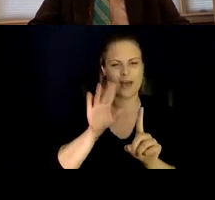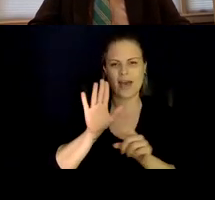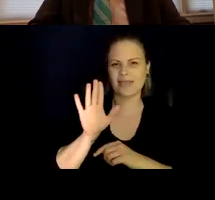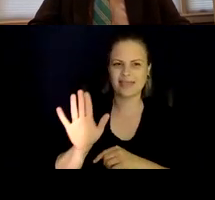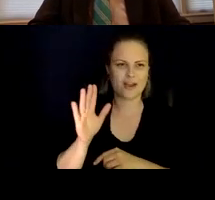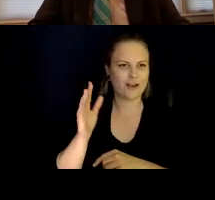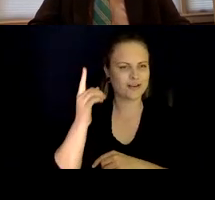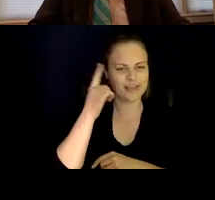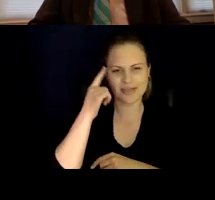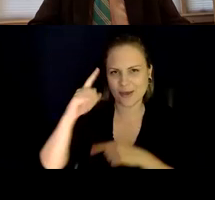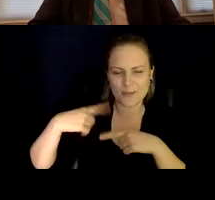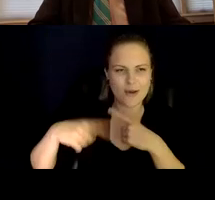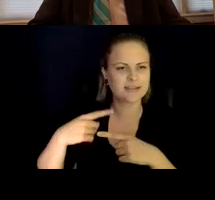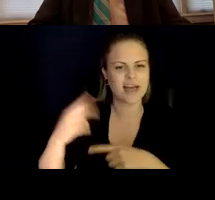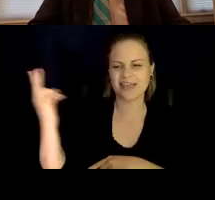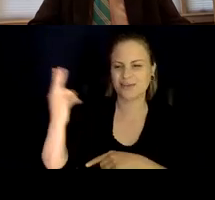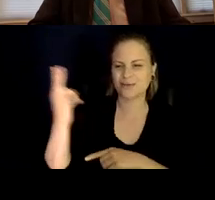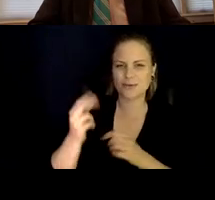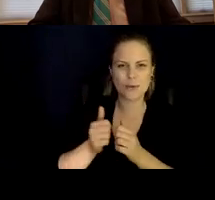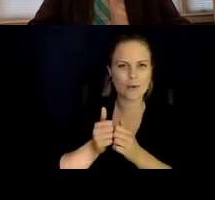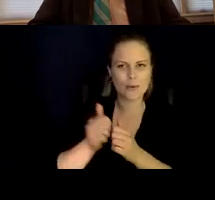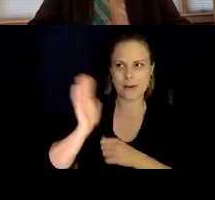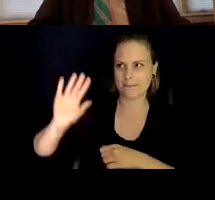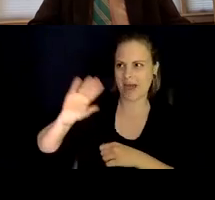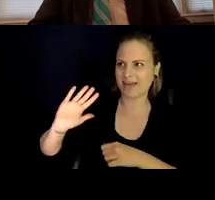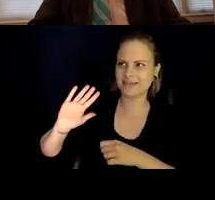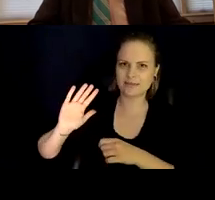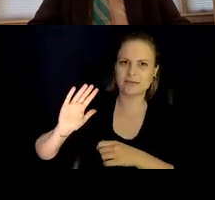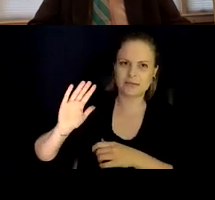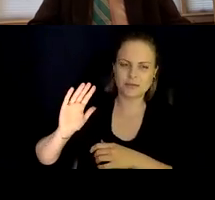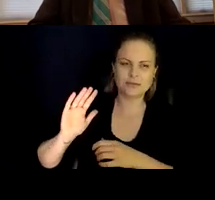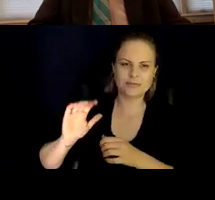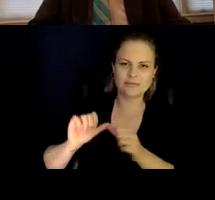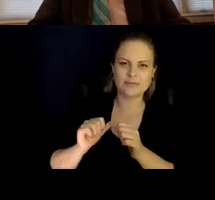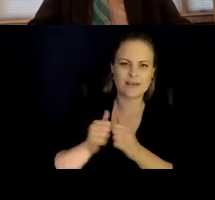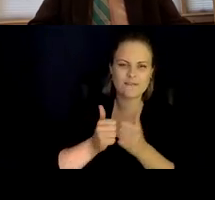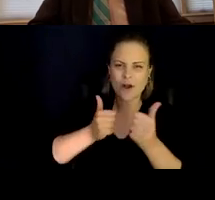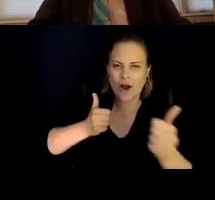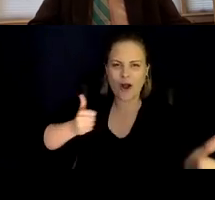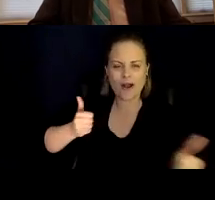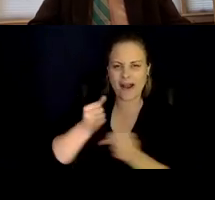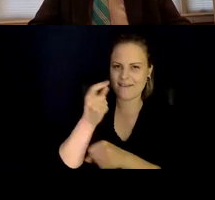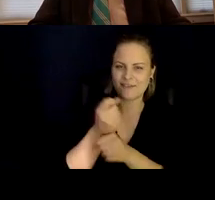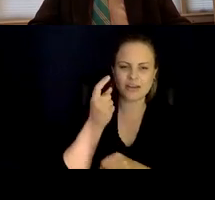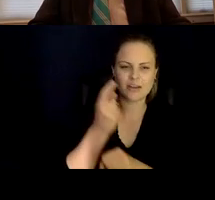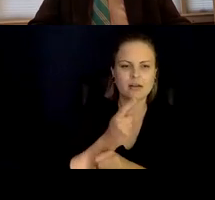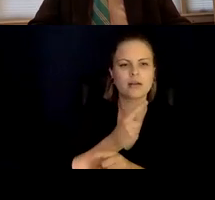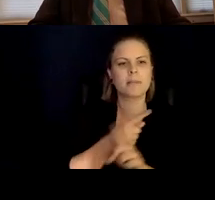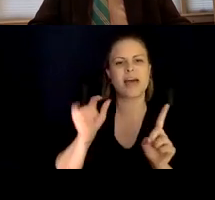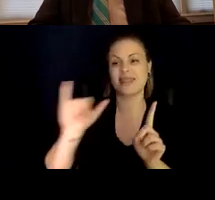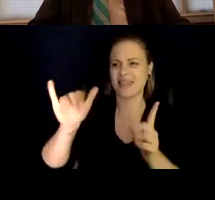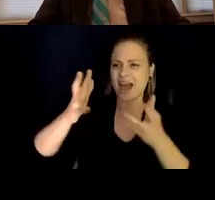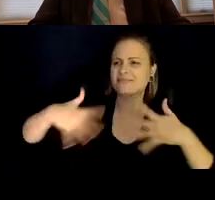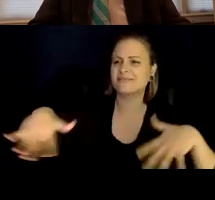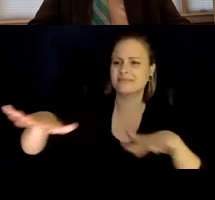The historical past moves farther away with each year, but the best of literature transcends time and place. And while